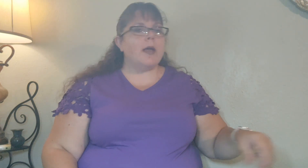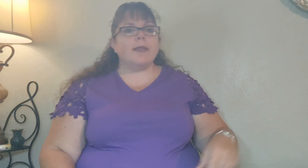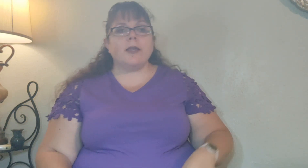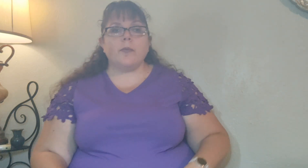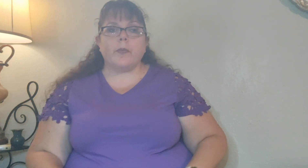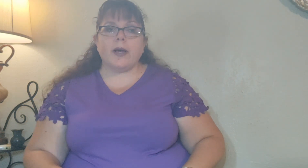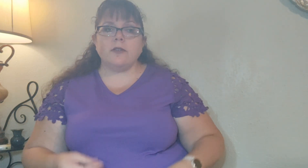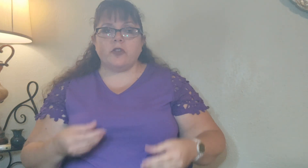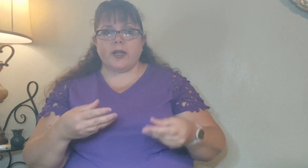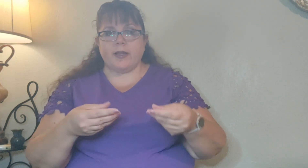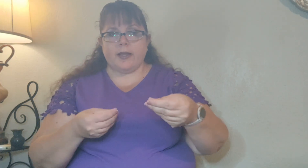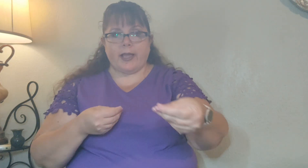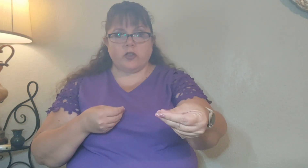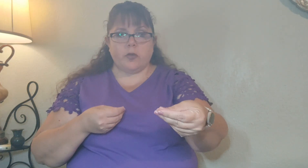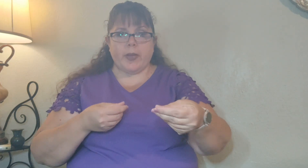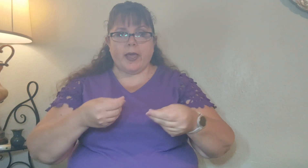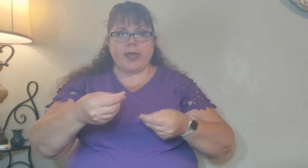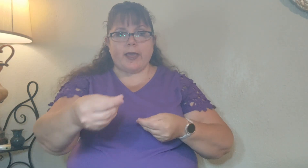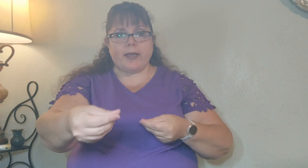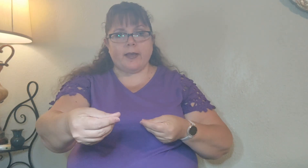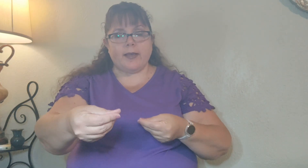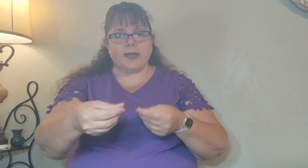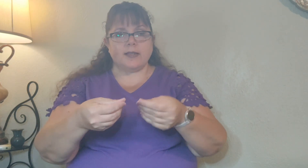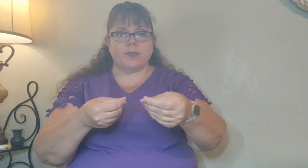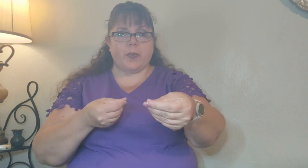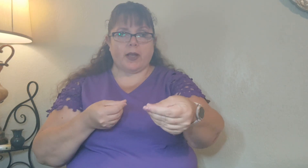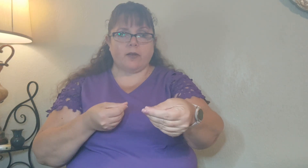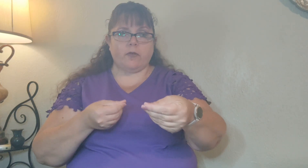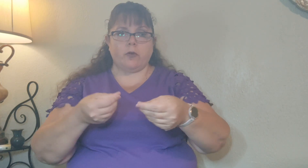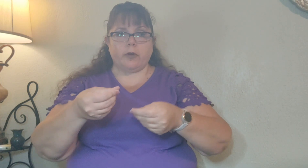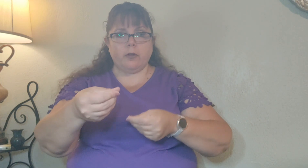And then budget, like to pay, is back and forth,